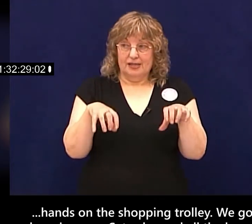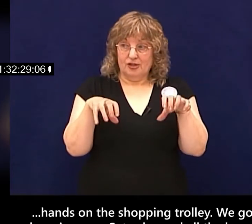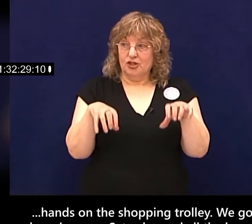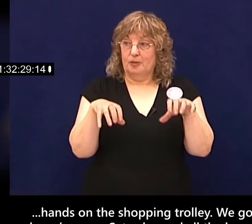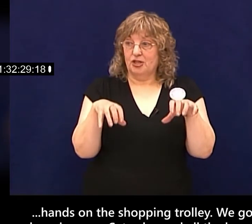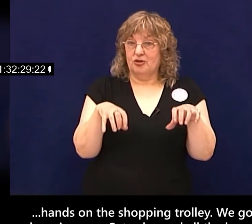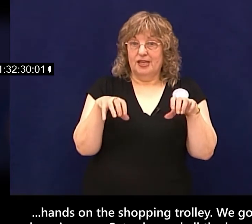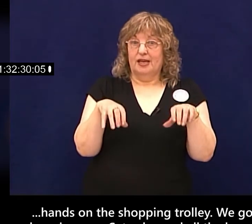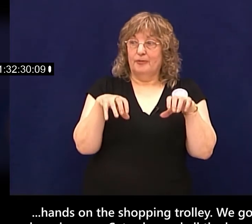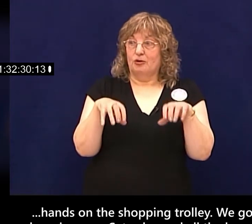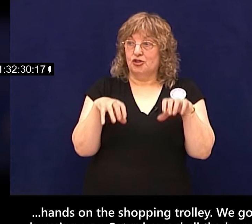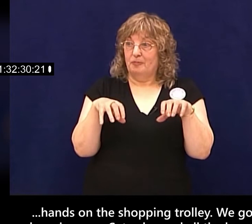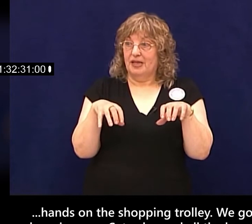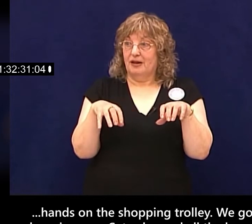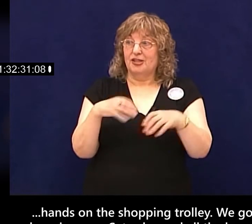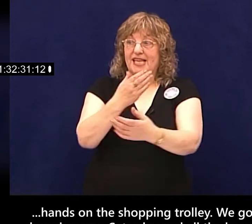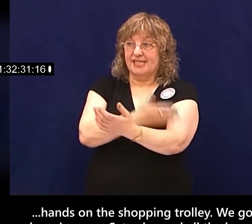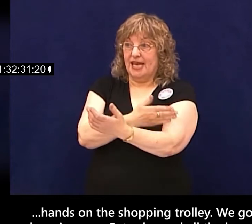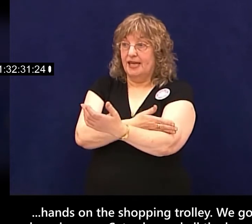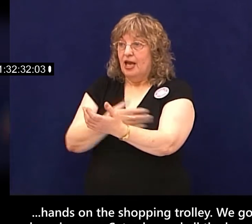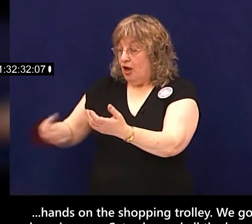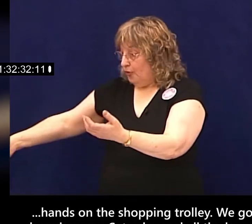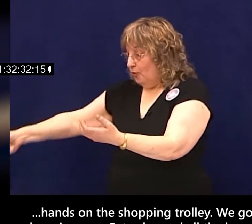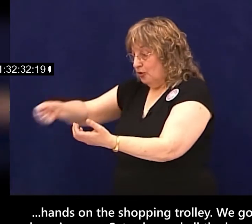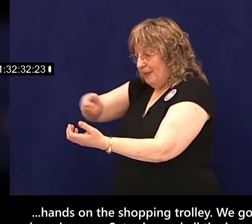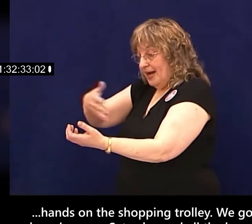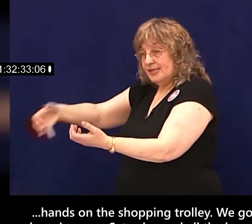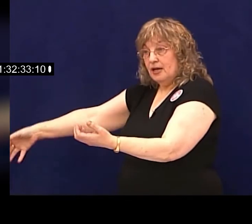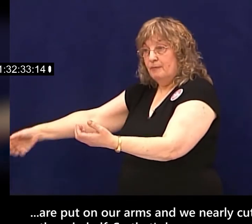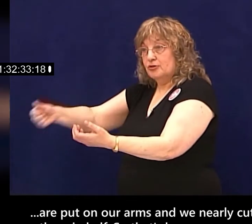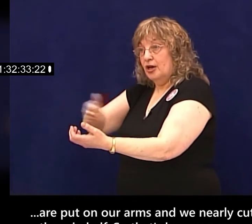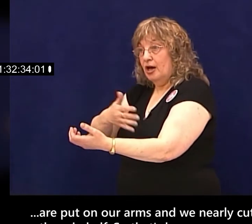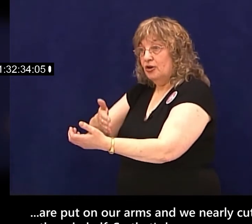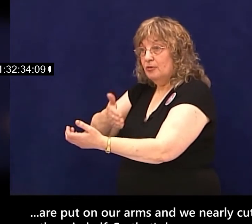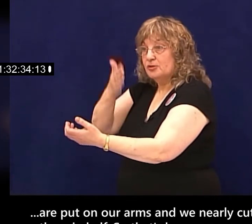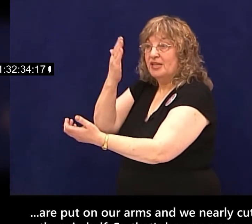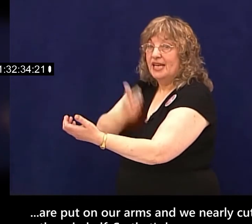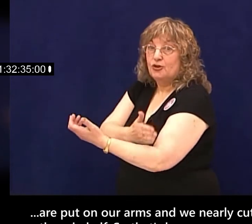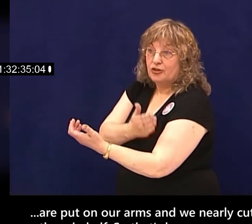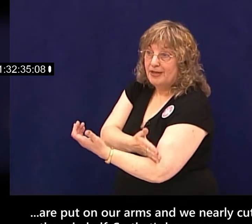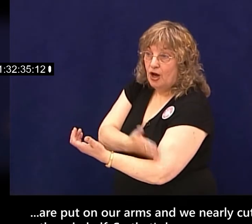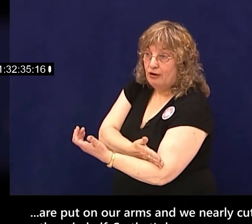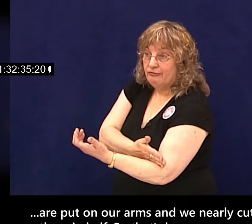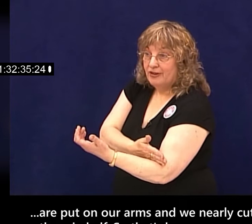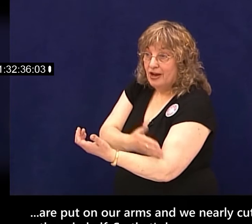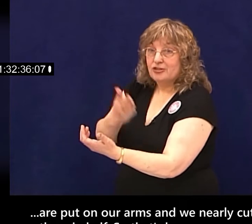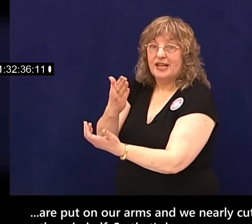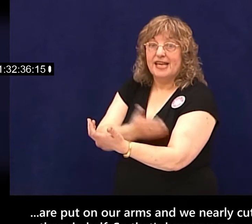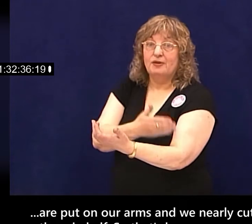on the shopping trolley, yeah, we go shopping on a Saturday and all the bags are put on our arms and we nearly cut them in half. So that's how you can